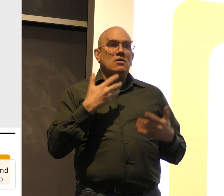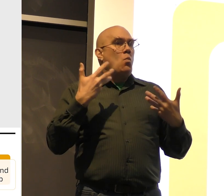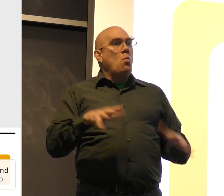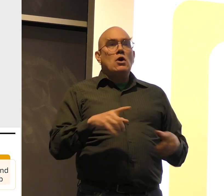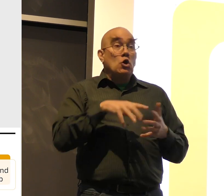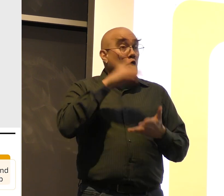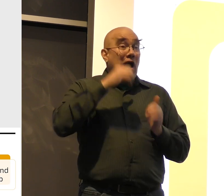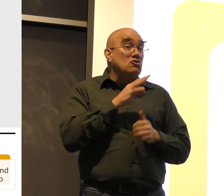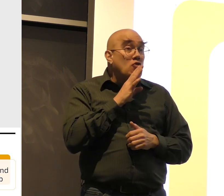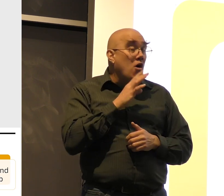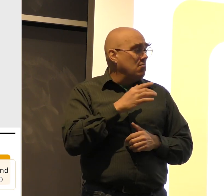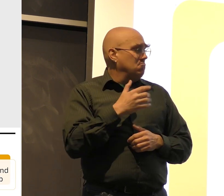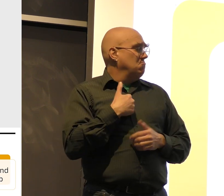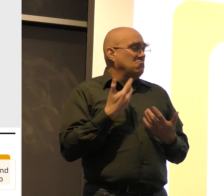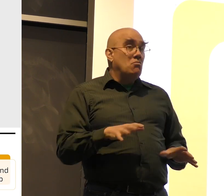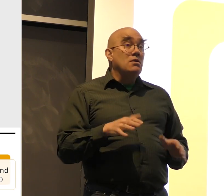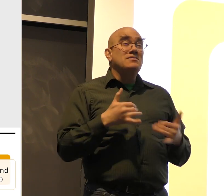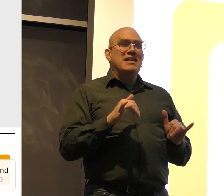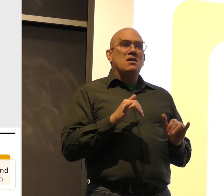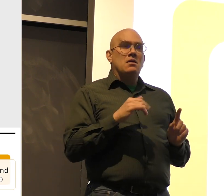speak, even if I don't want to learn how to talk,